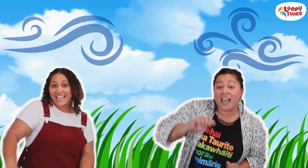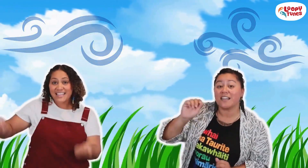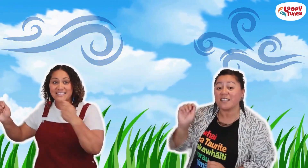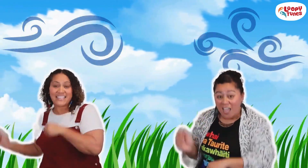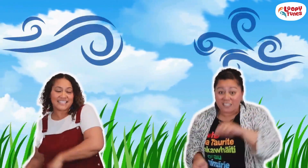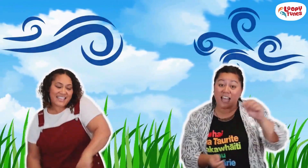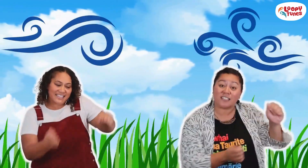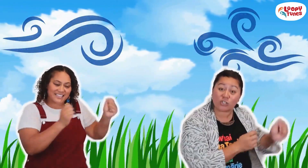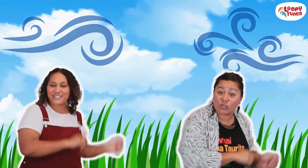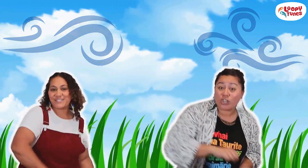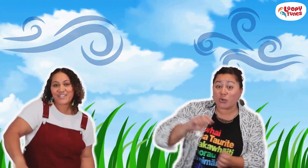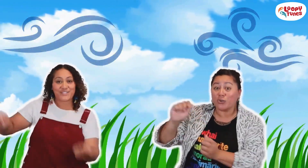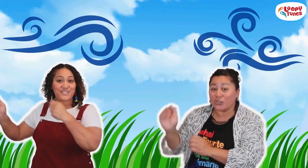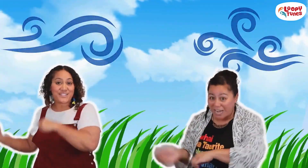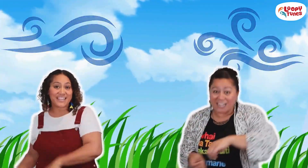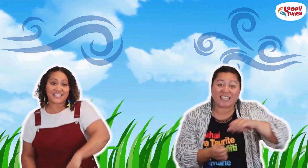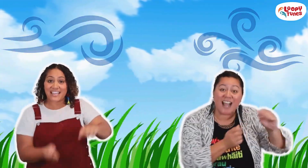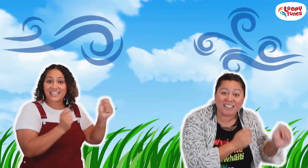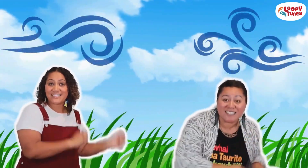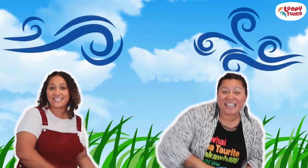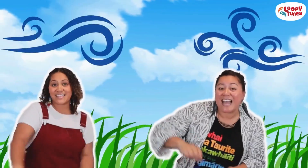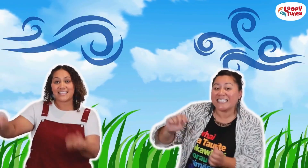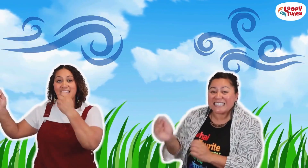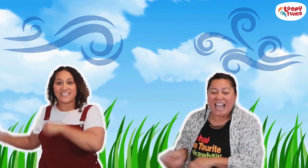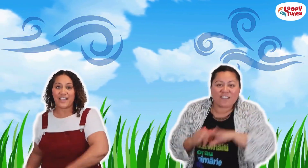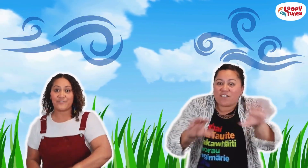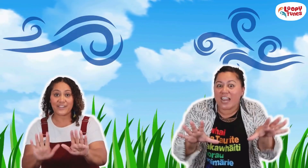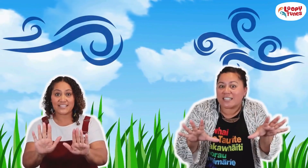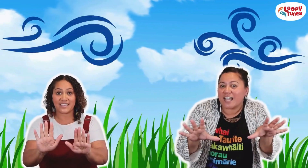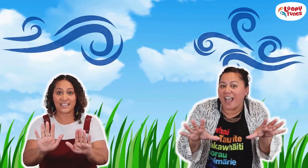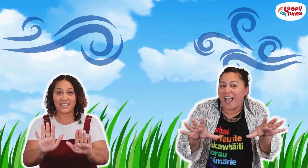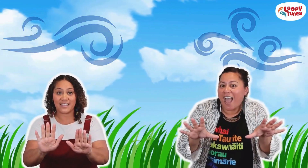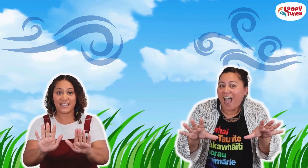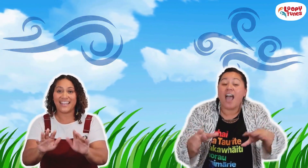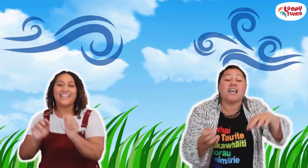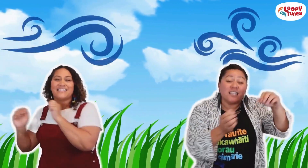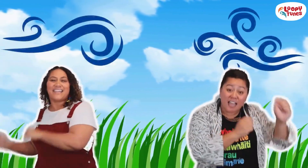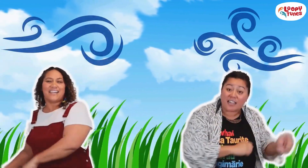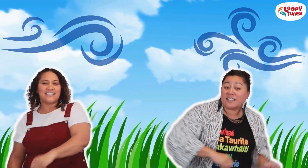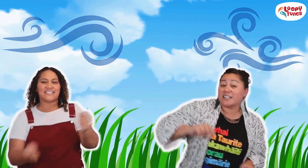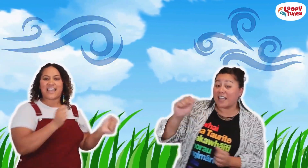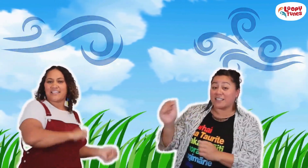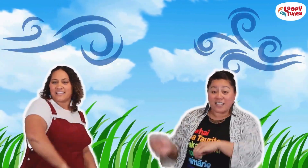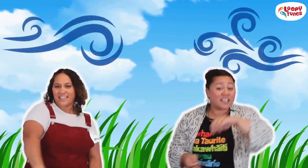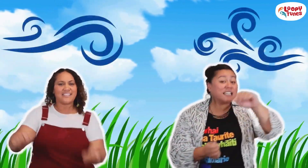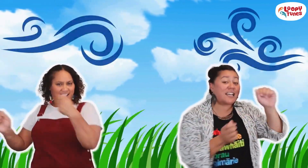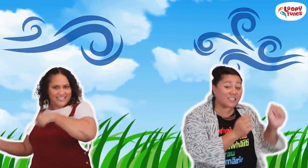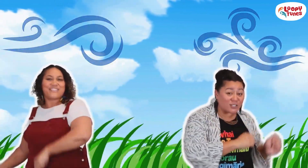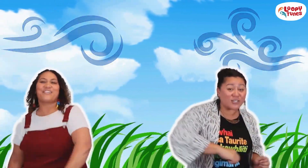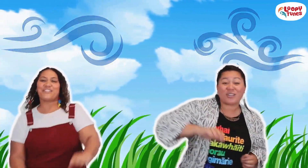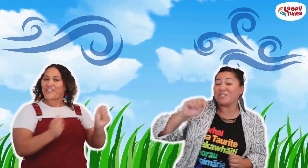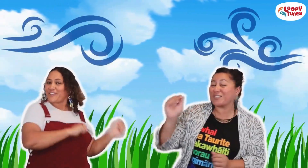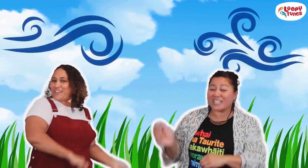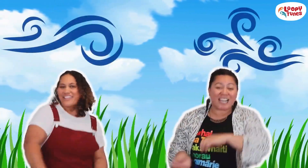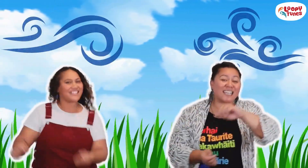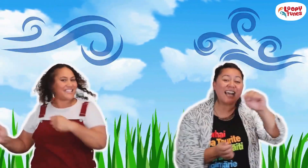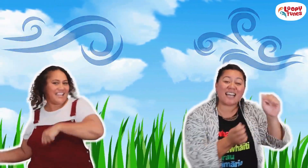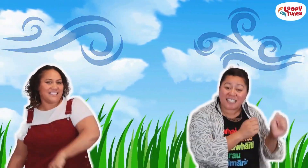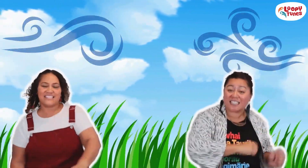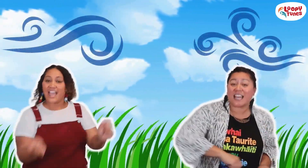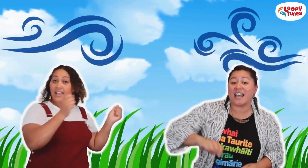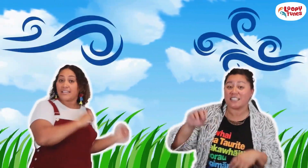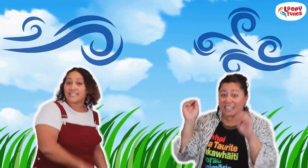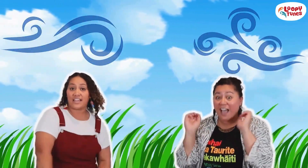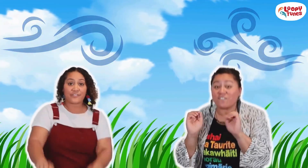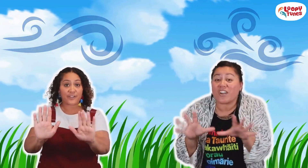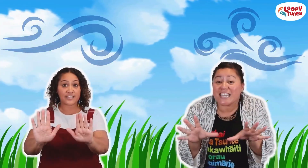Dance, dance, dance to the Ururangi Dance, dance, now freeze. Dance, dance, dance to the Ururangi